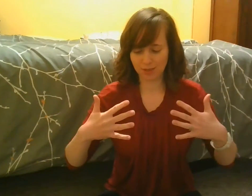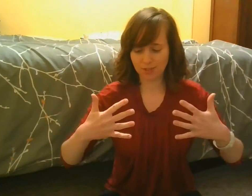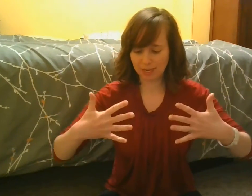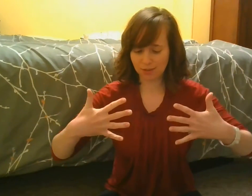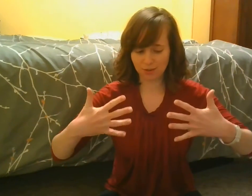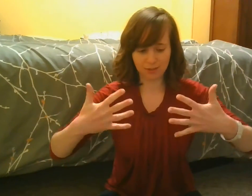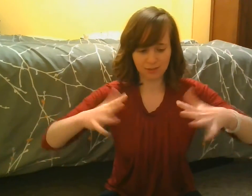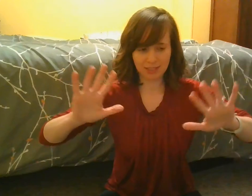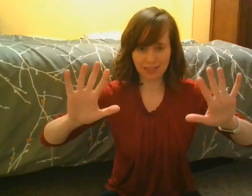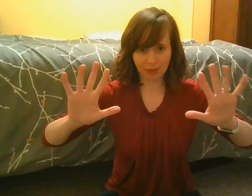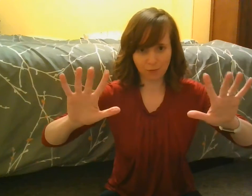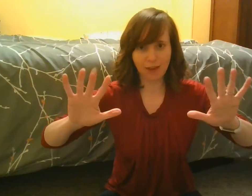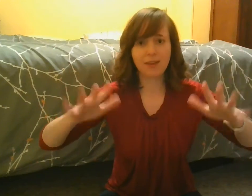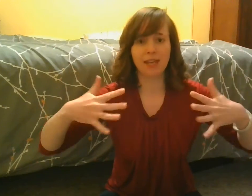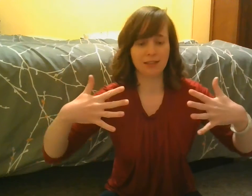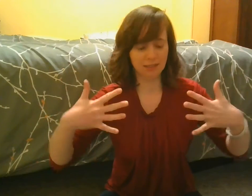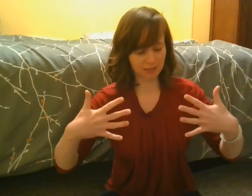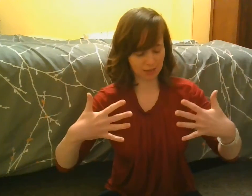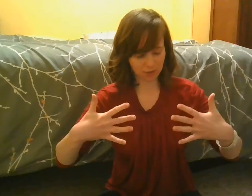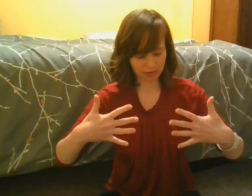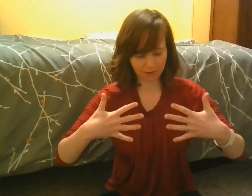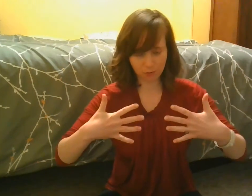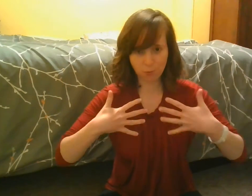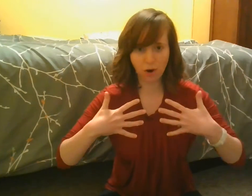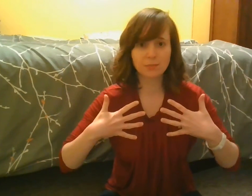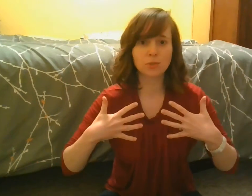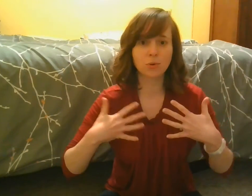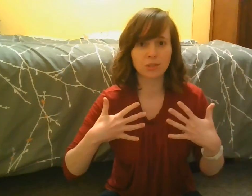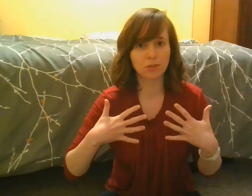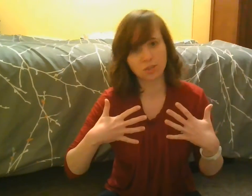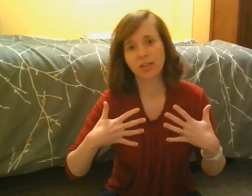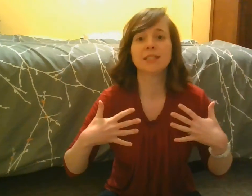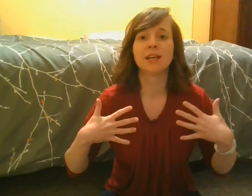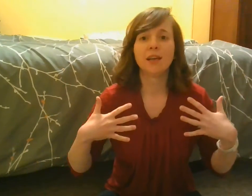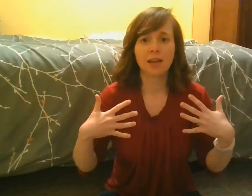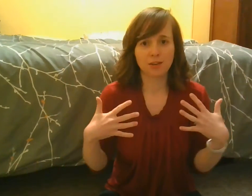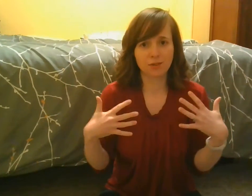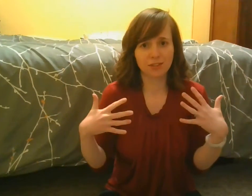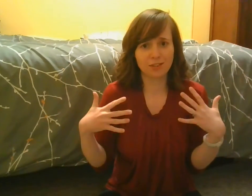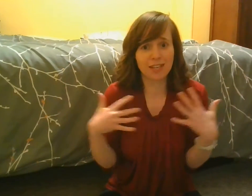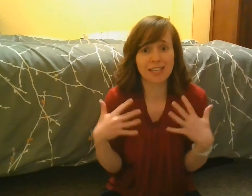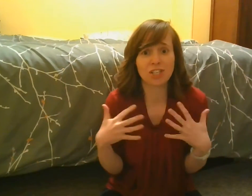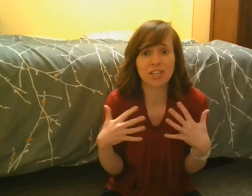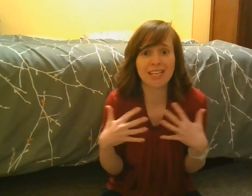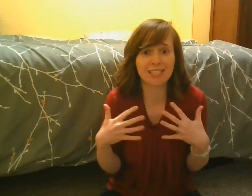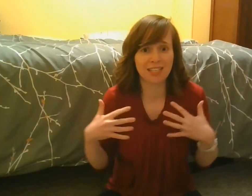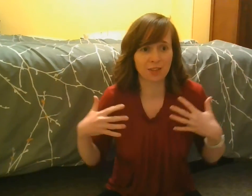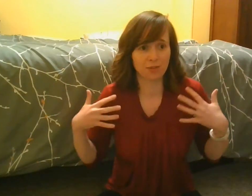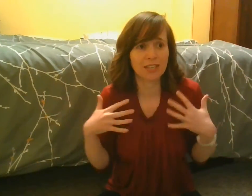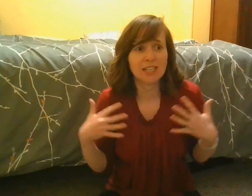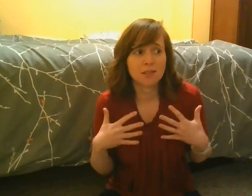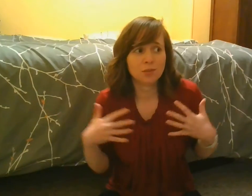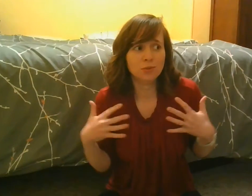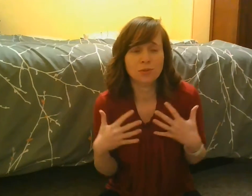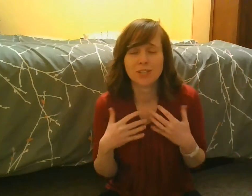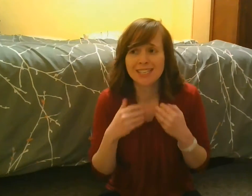take like 5 hands and you kind of have your palms towards your chest and you're just going to kind of shake it together. And